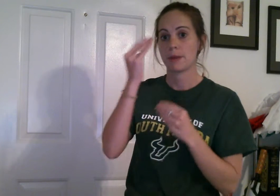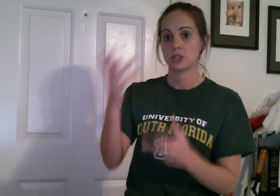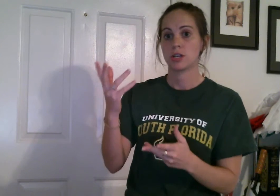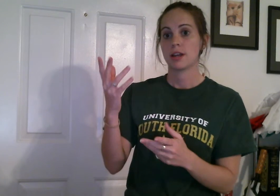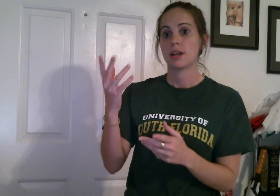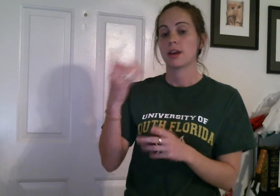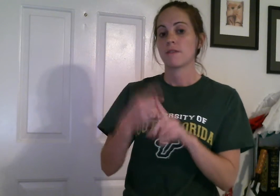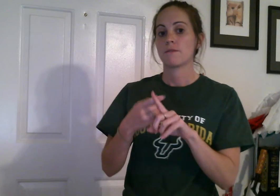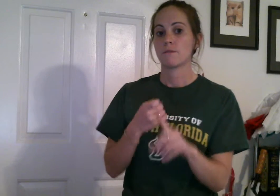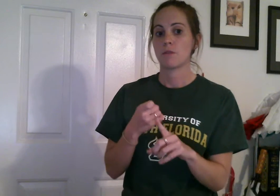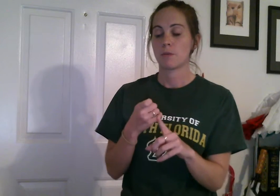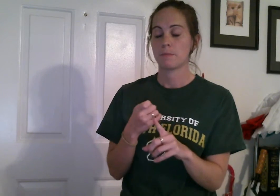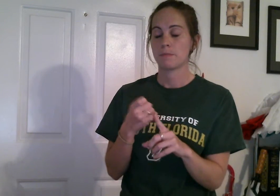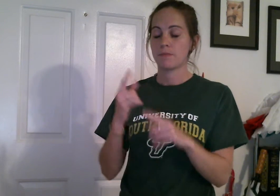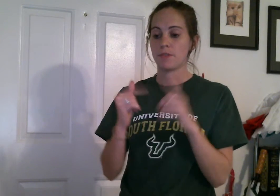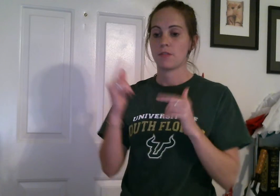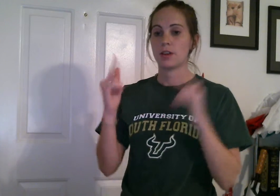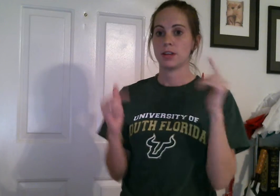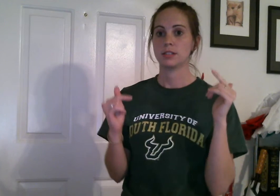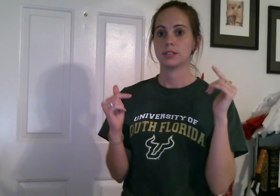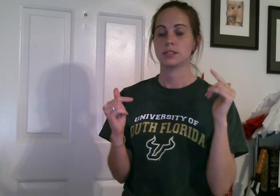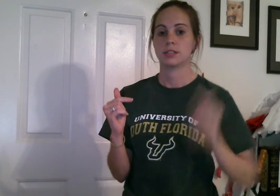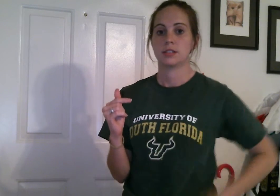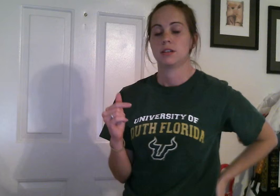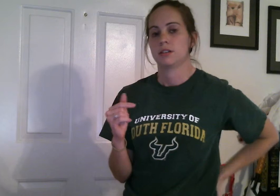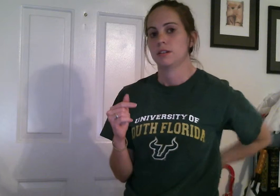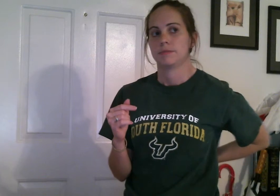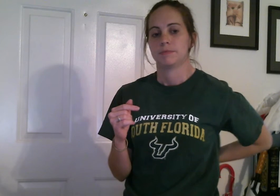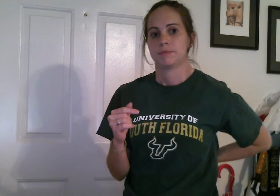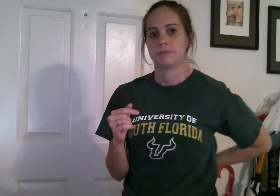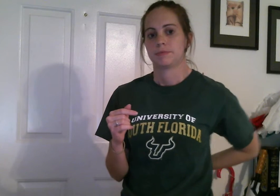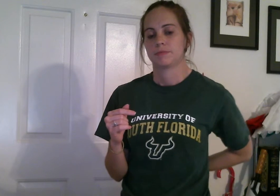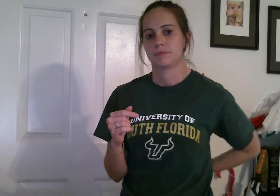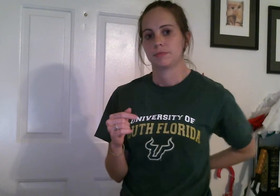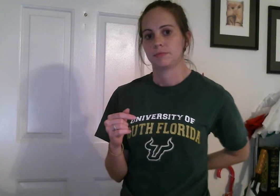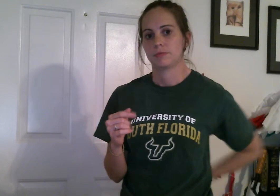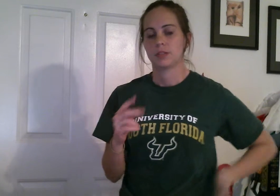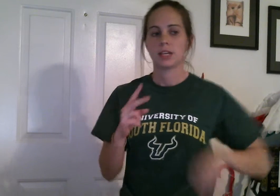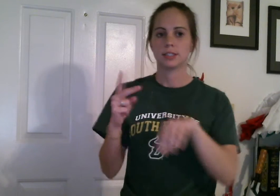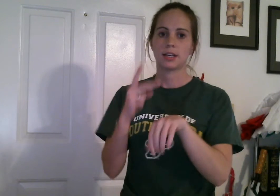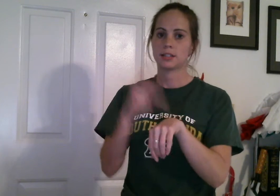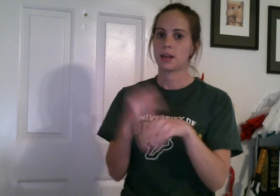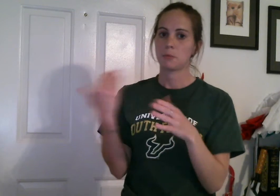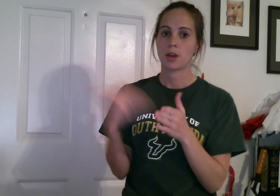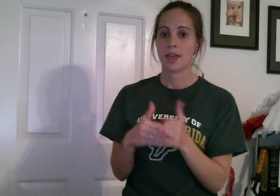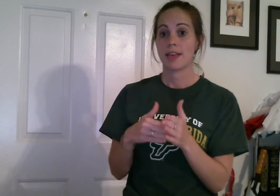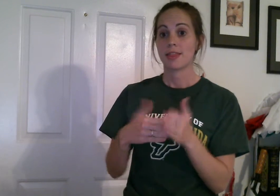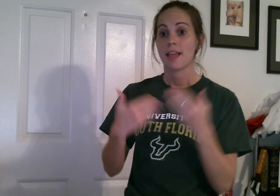providers who treat the patient a second time or again, they'll have the necessary information to provide the